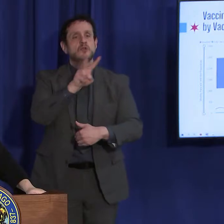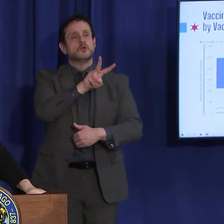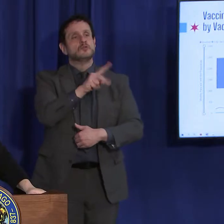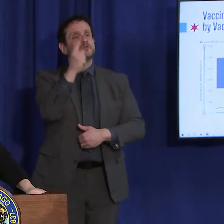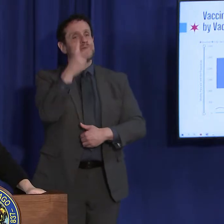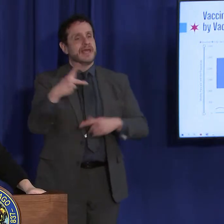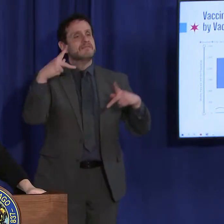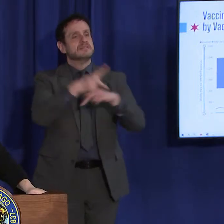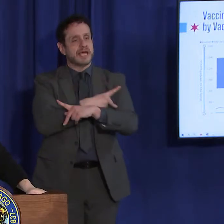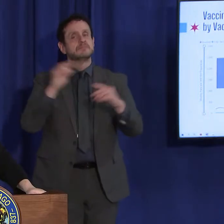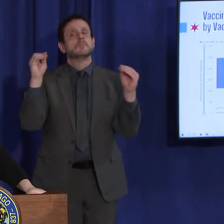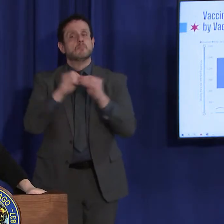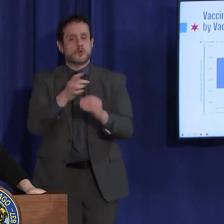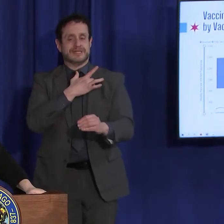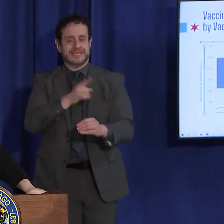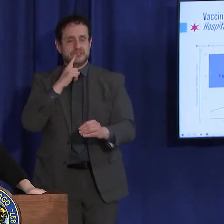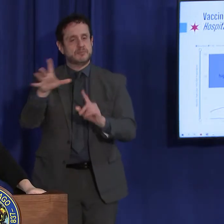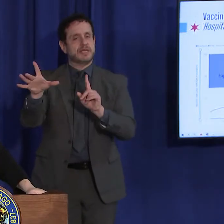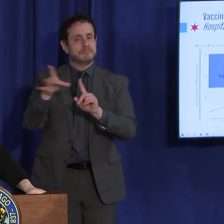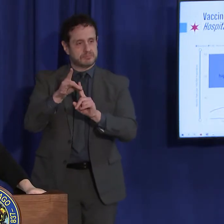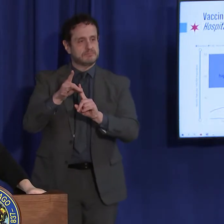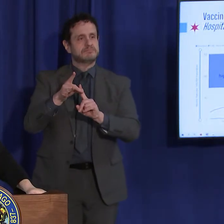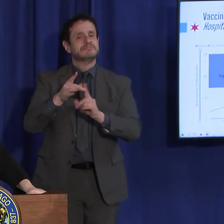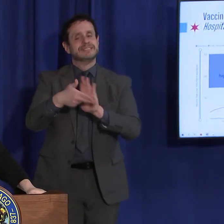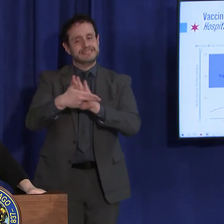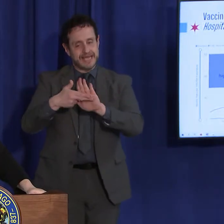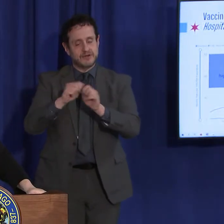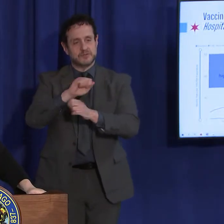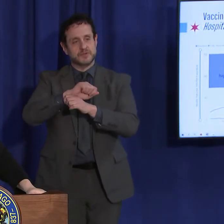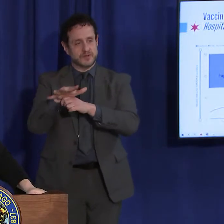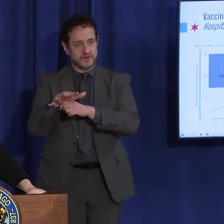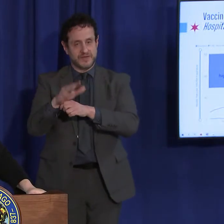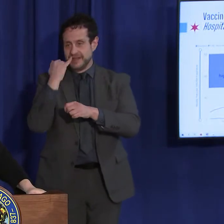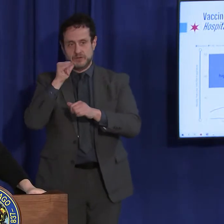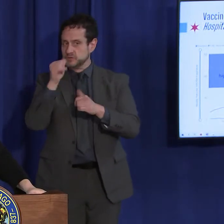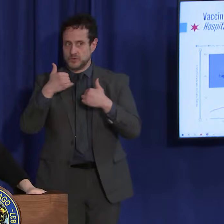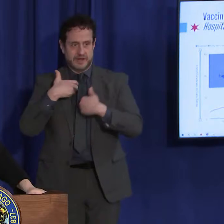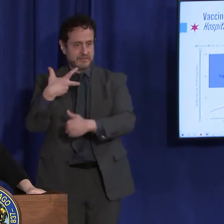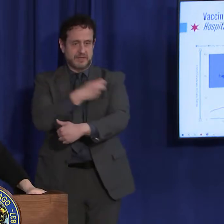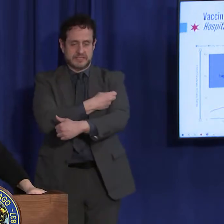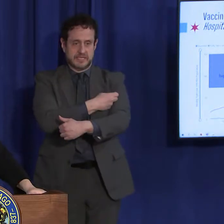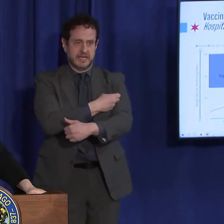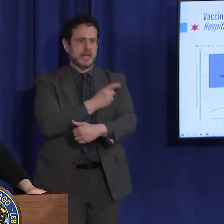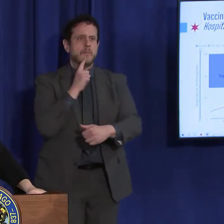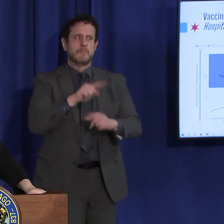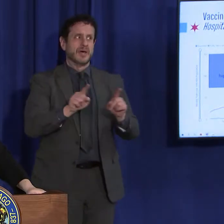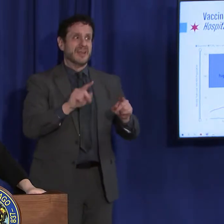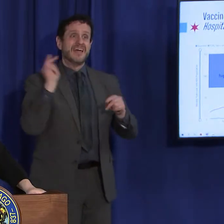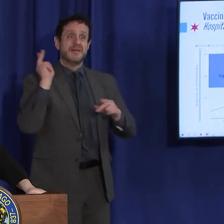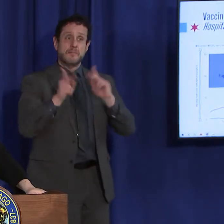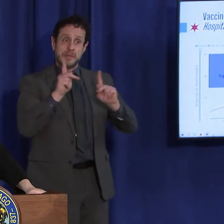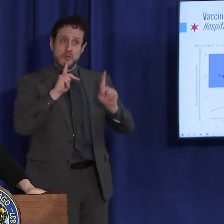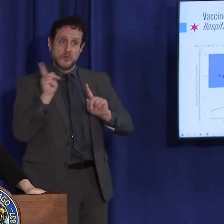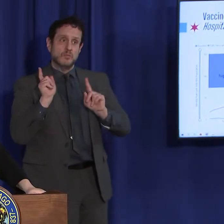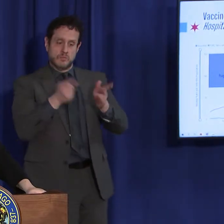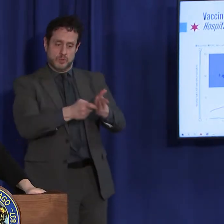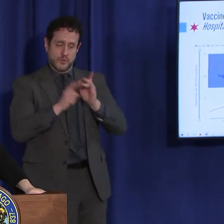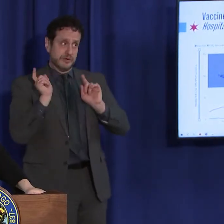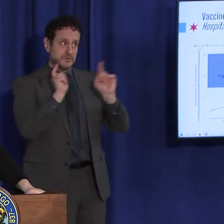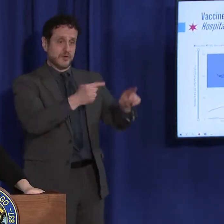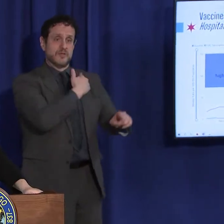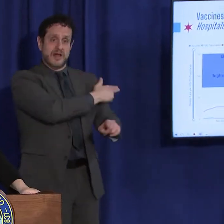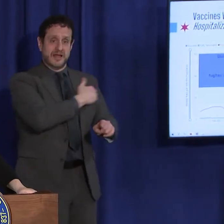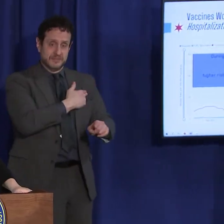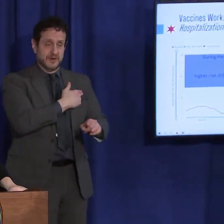you are unvaccinated versus vaccinated and boosted. Gets even more for hospitalizations. Look at that huge spike in hospitalizations in